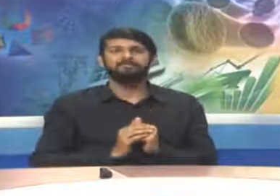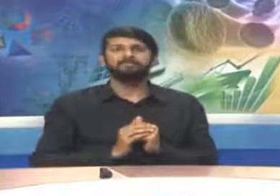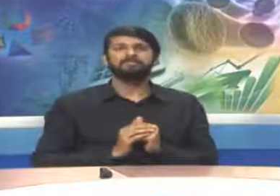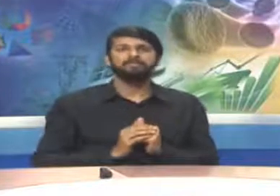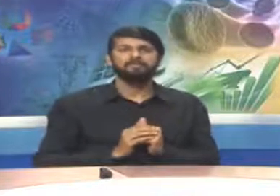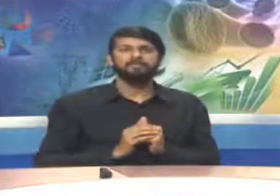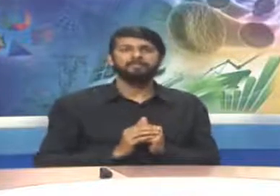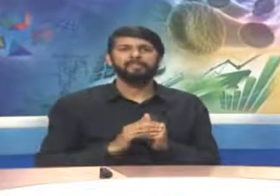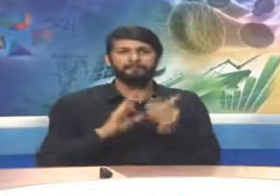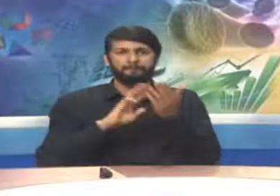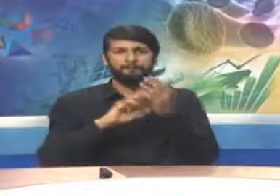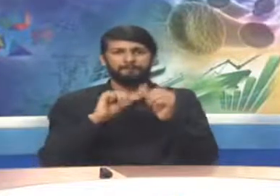Next point is